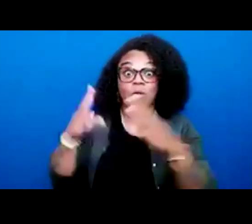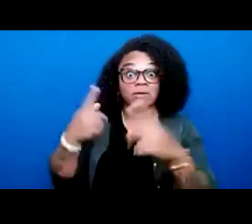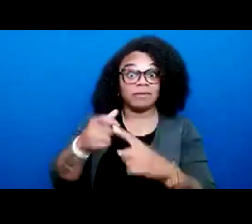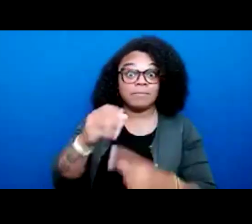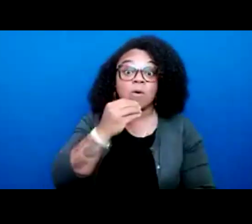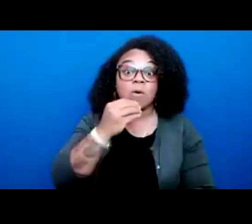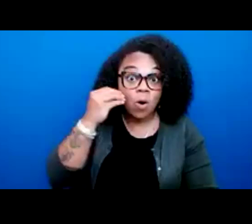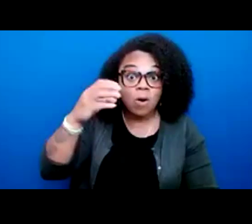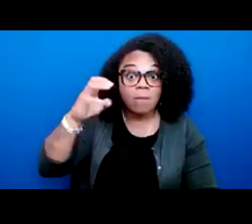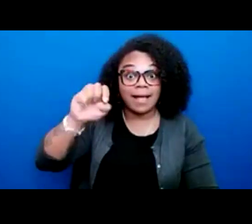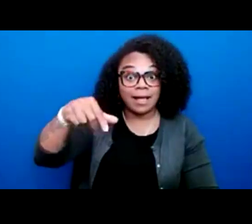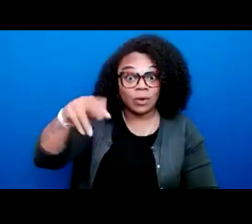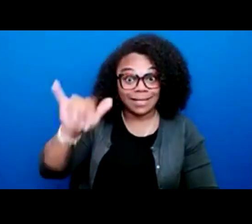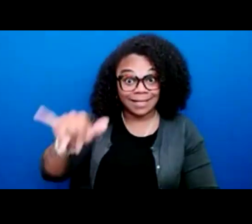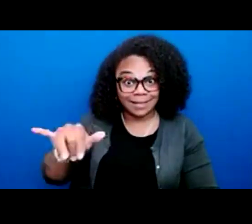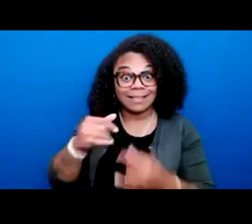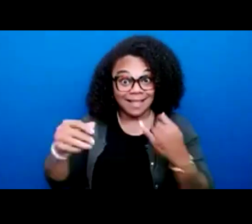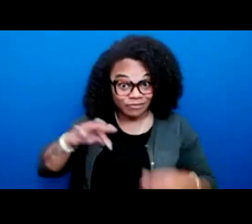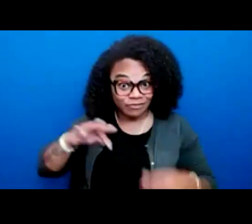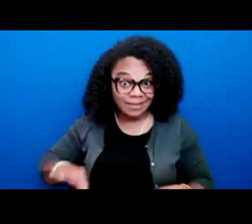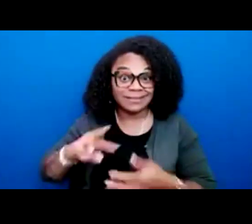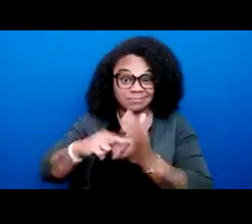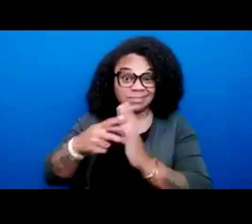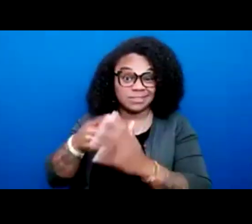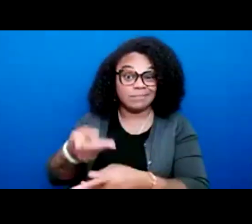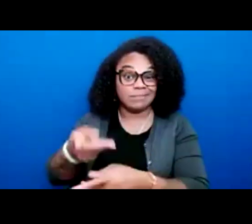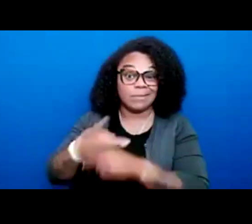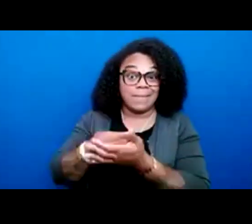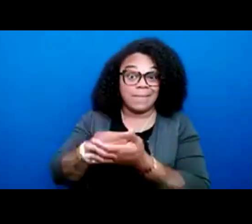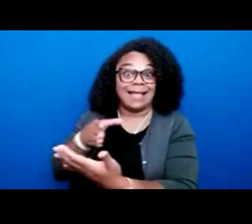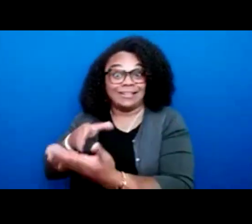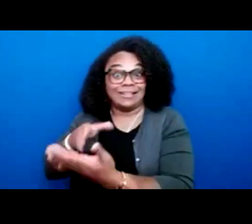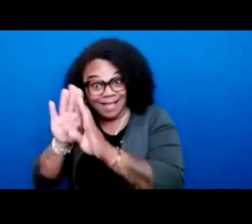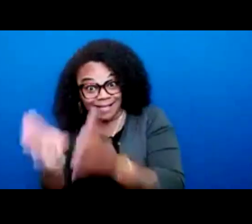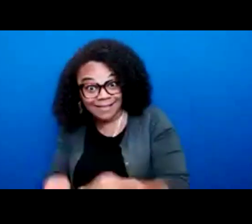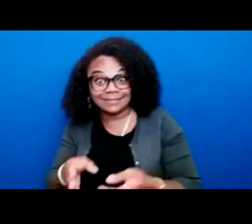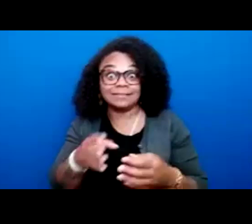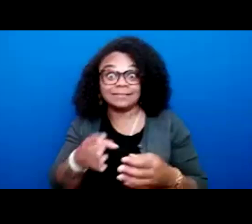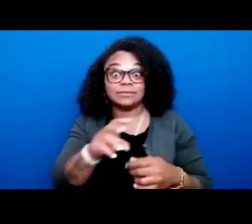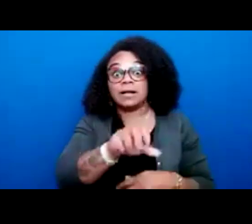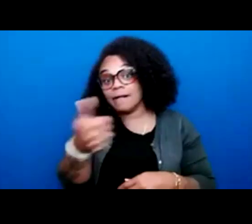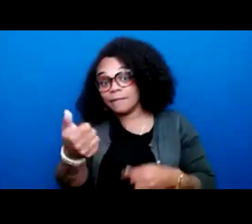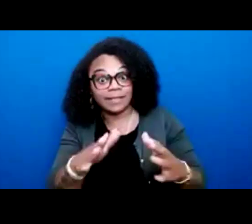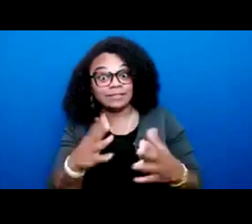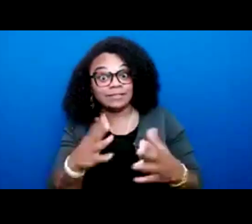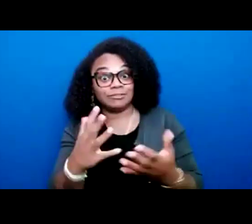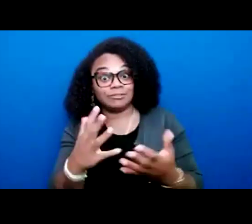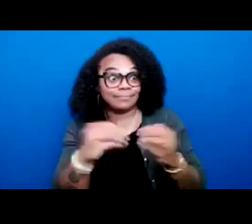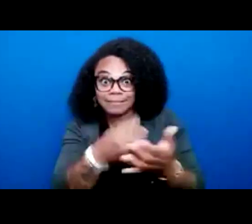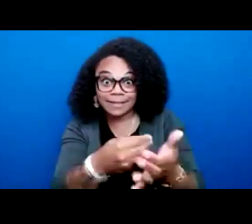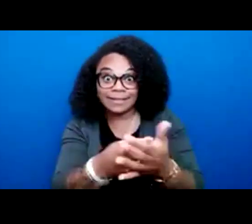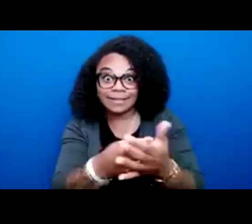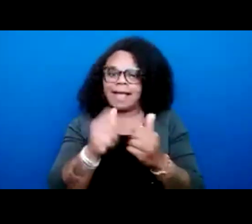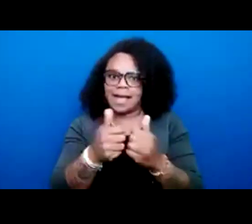borrowing against your house? Is there another way that you may get a business loan to start money? And how does that business loan and the obligations to